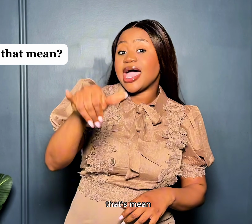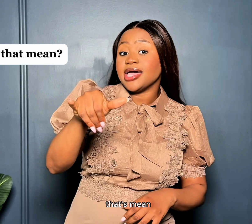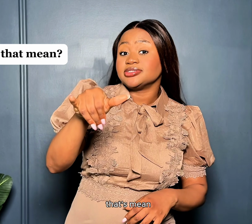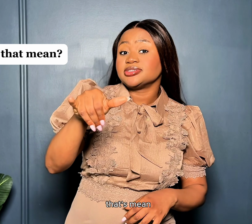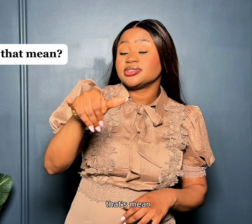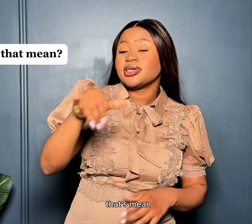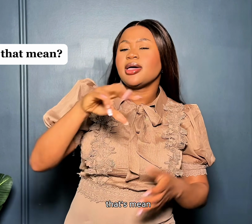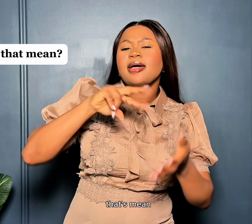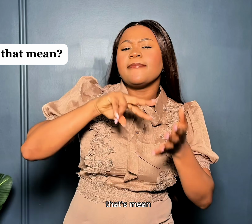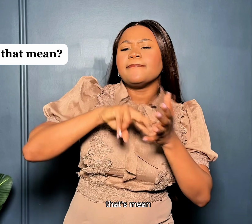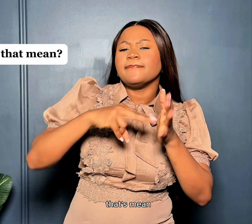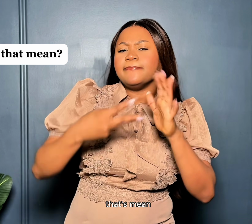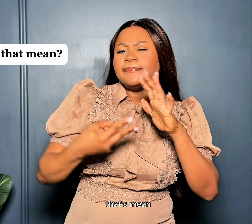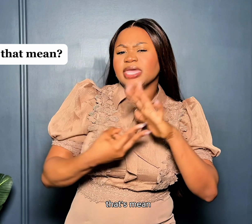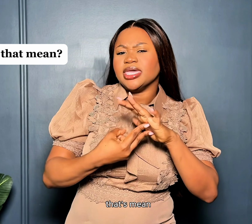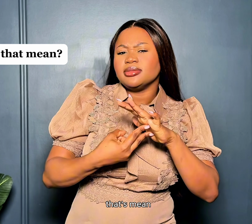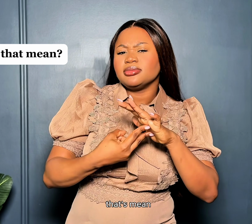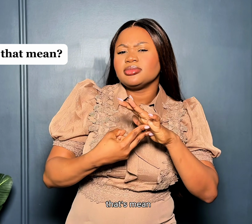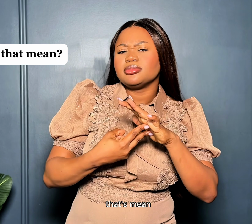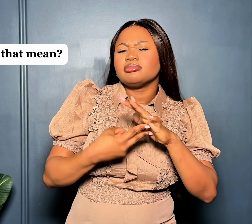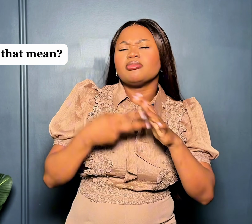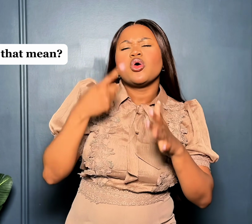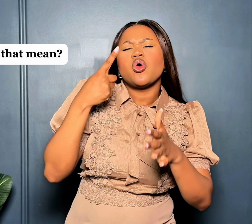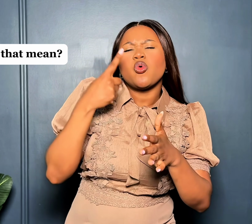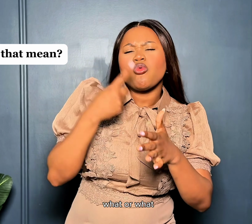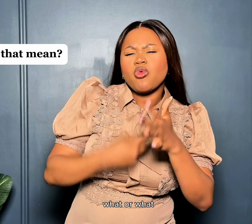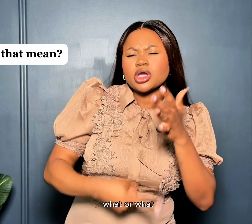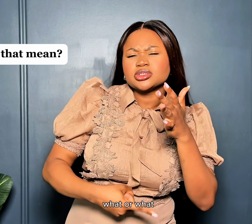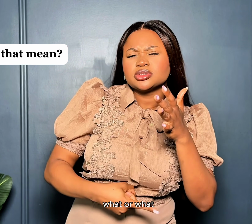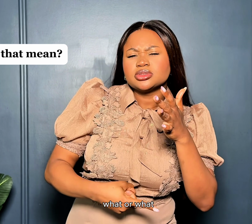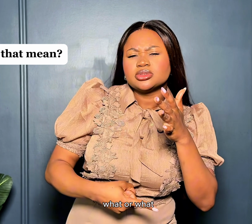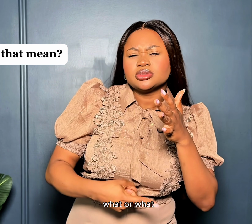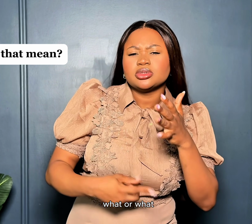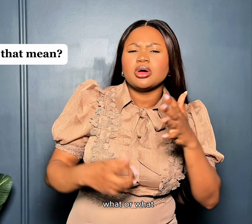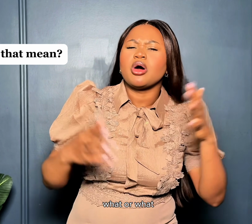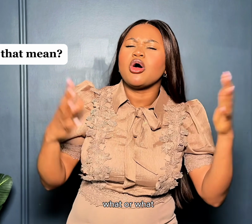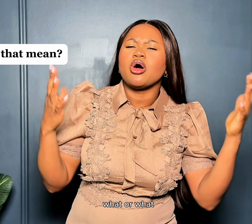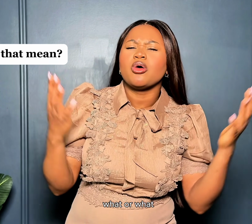That mean what?